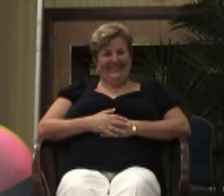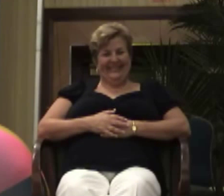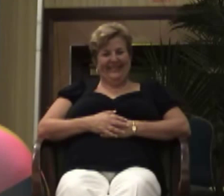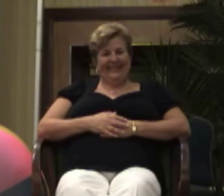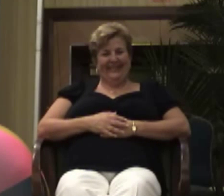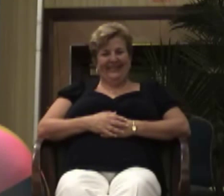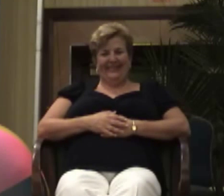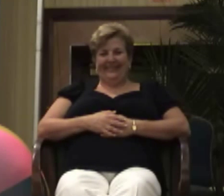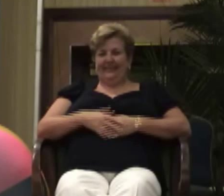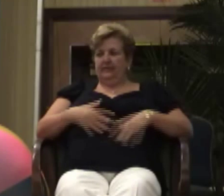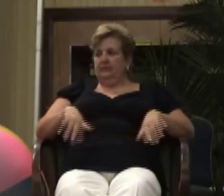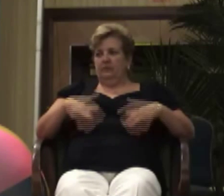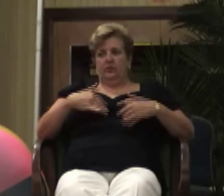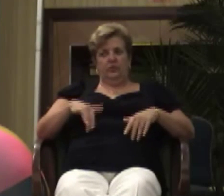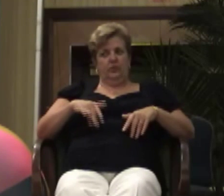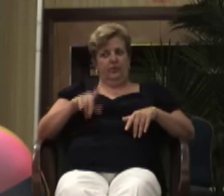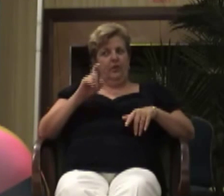Y'all gotta get Candace.